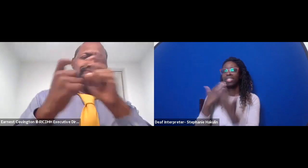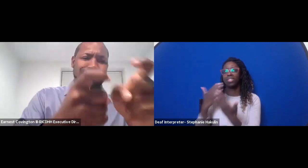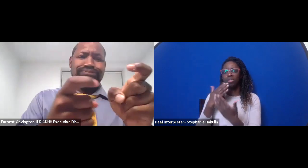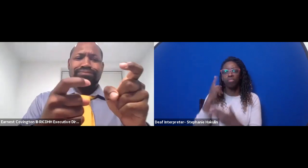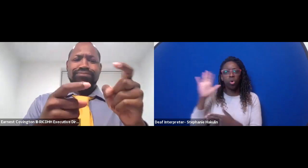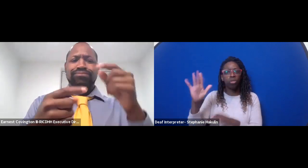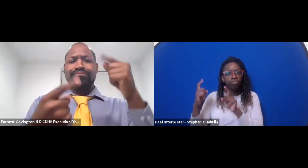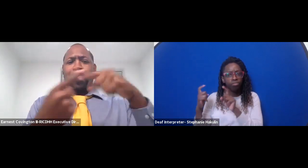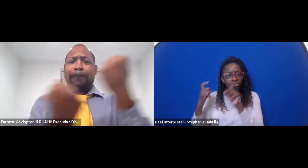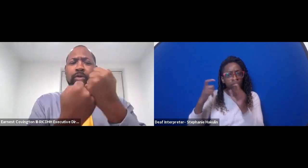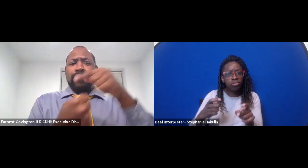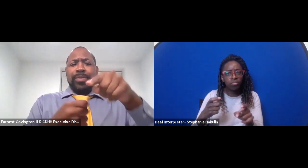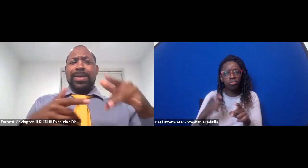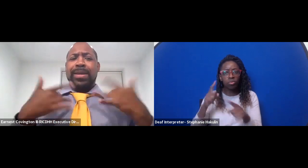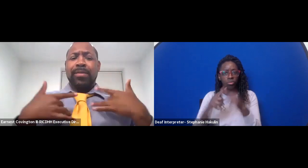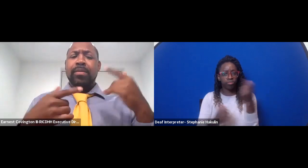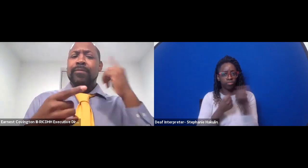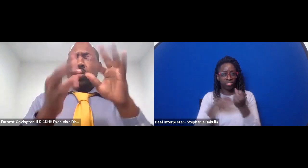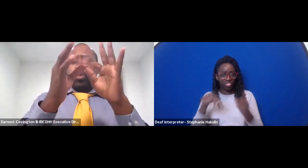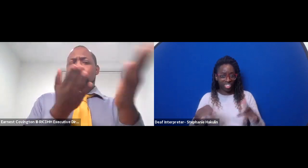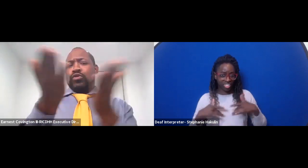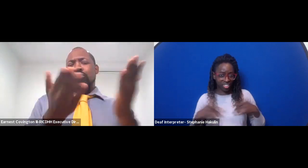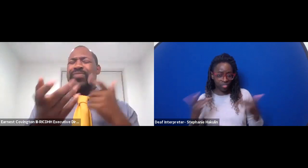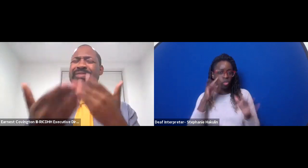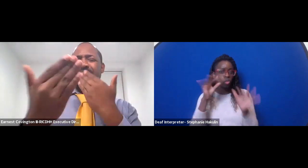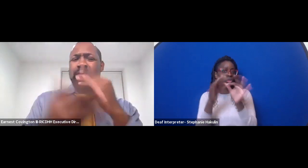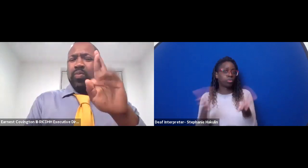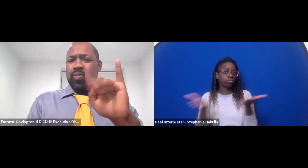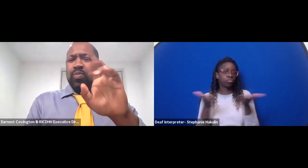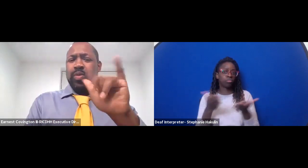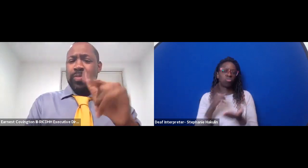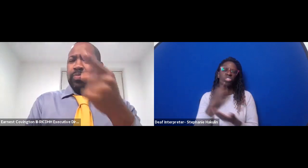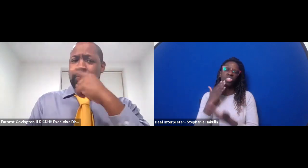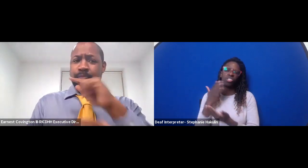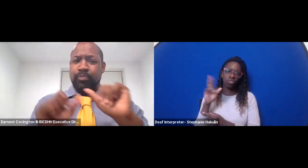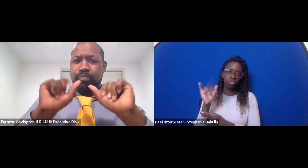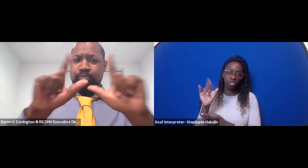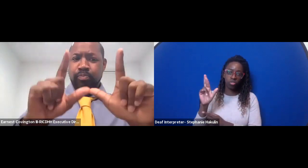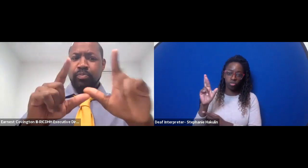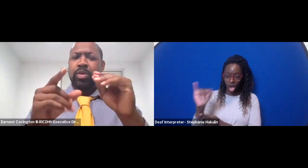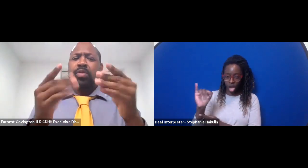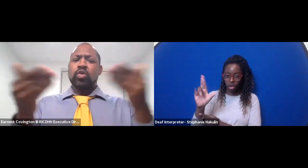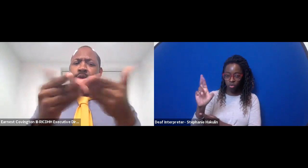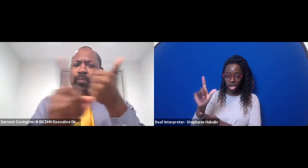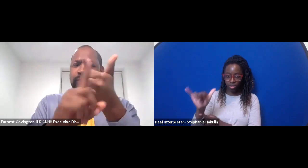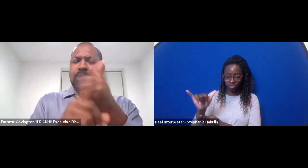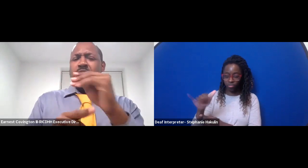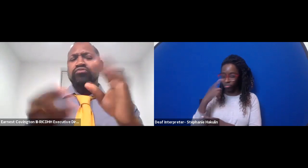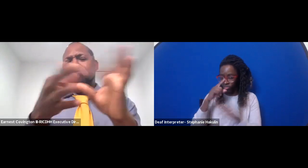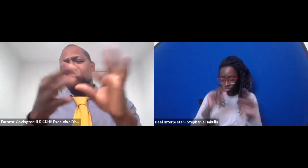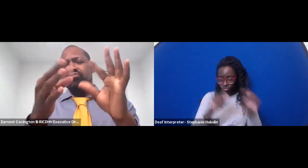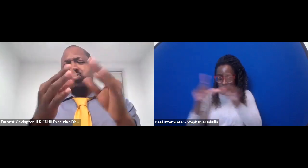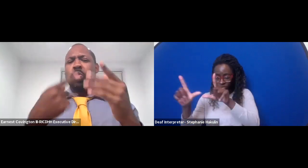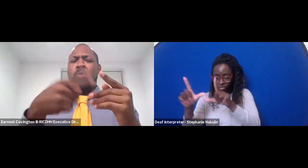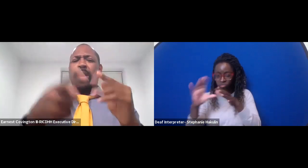I want to thank you for your generous contribution sponsoring this event, again, for interpreter services. If you go ahead